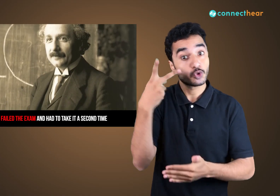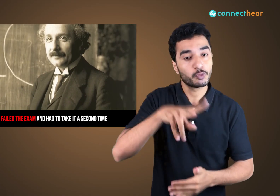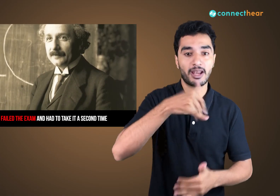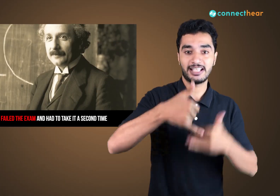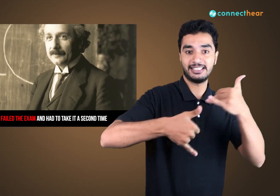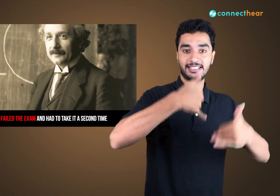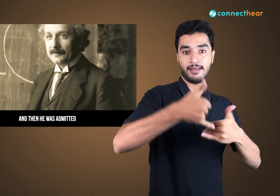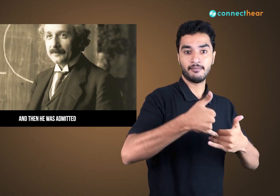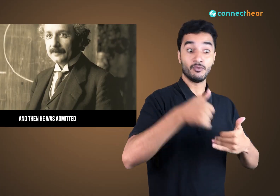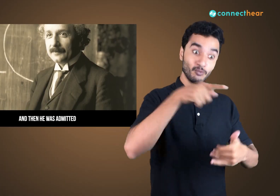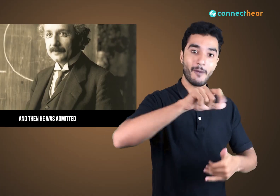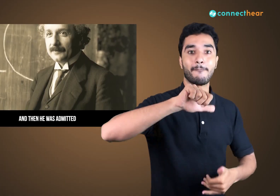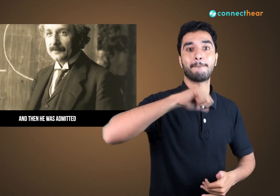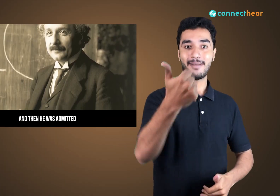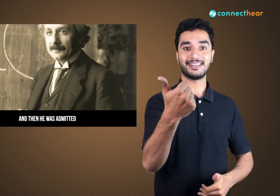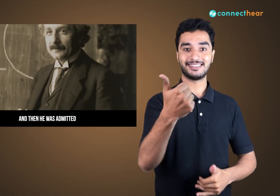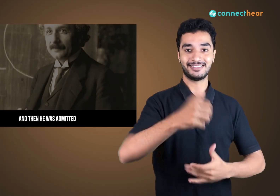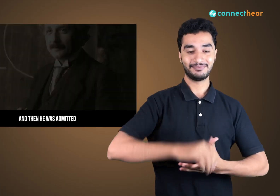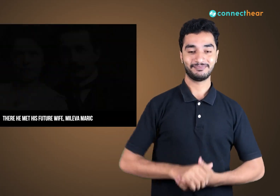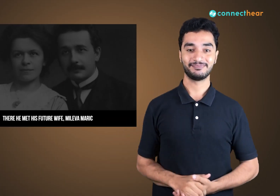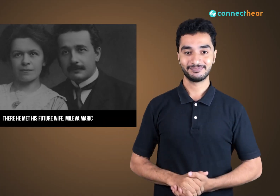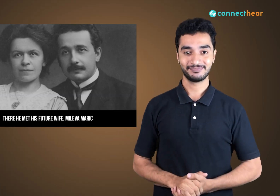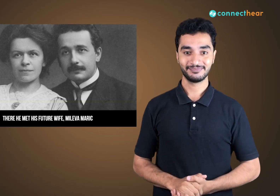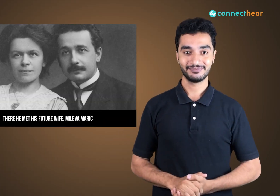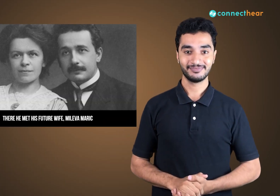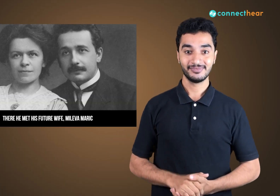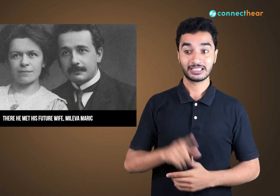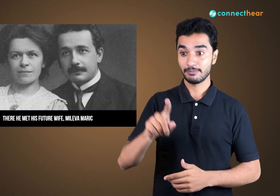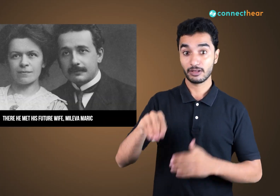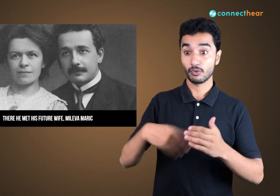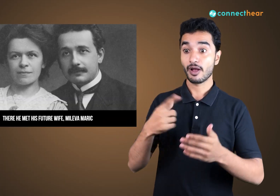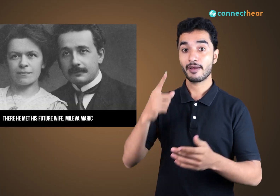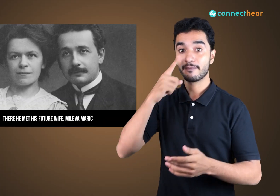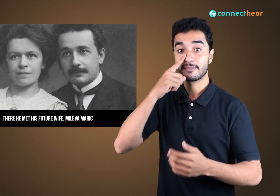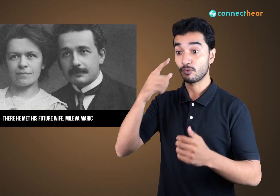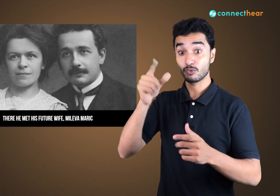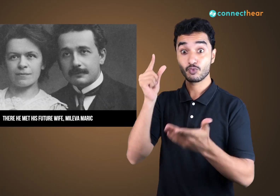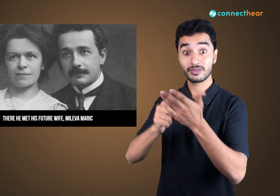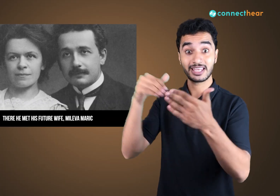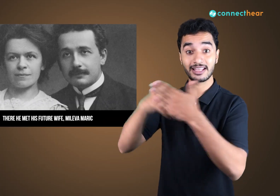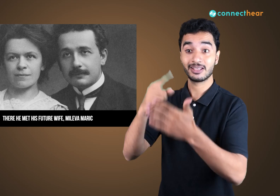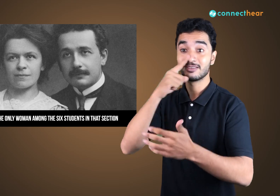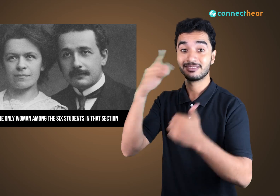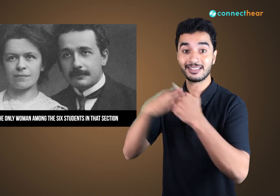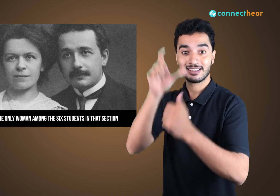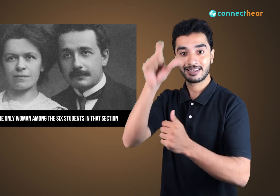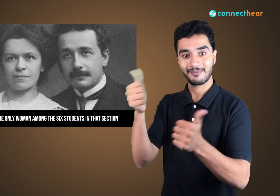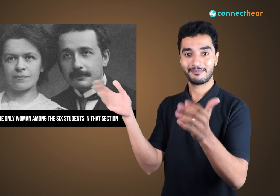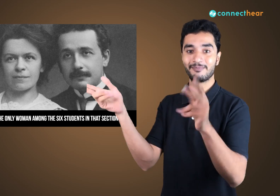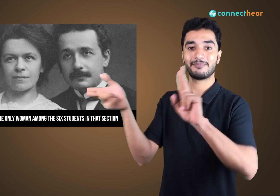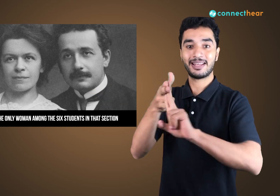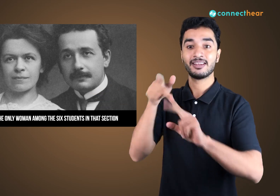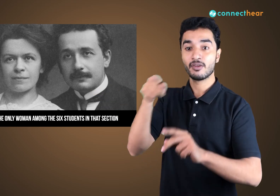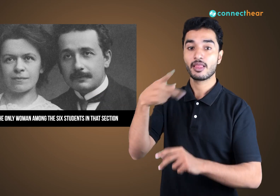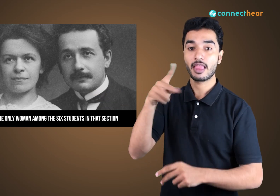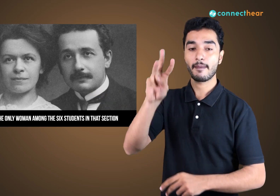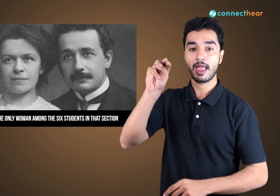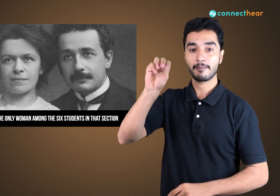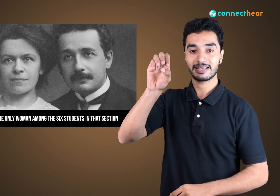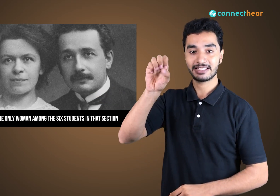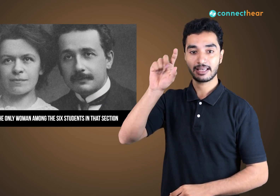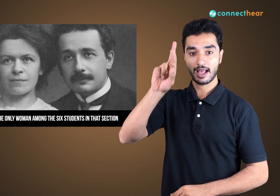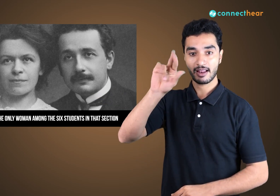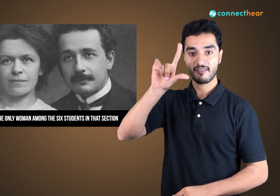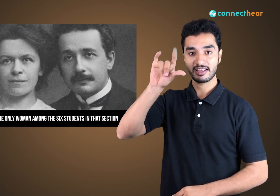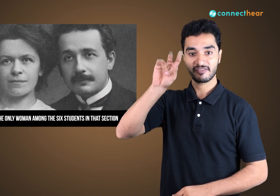it a second time, and then he was admitted. There he met his future wife, Mileva Maric. She was the only woman among the